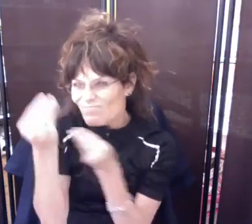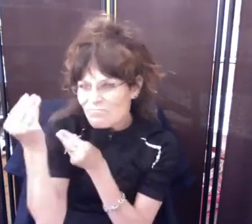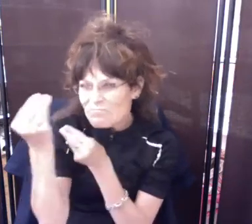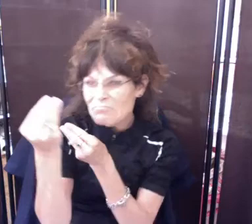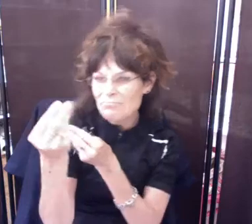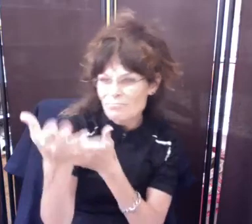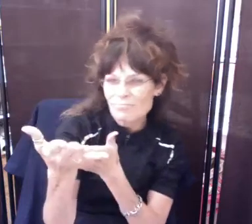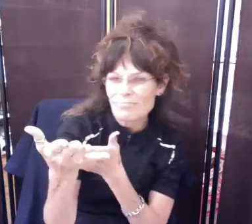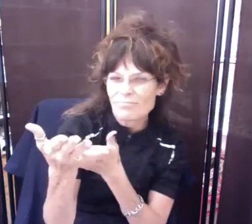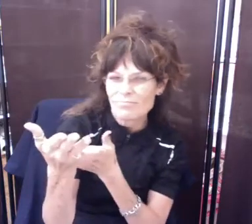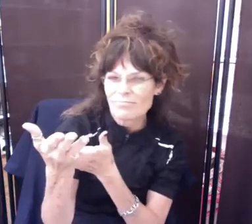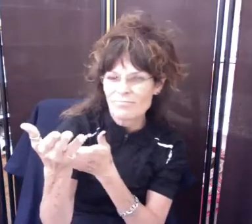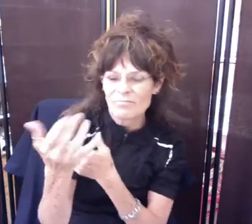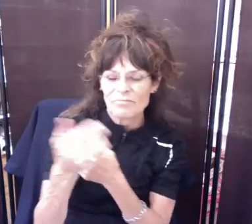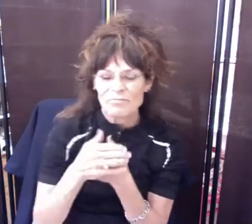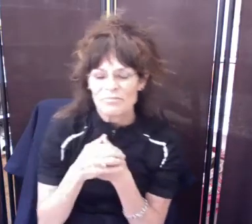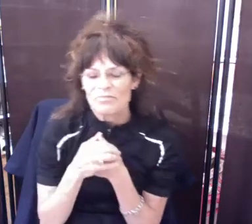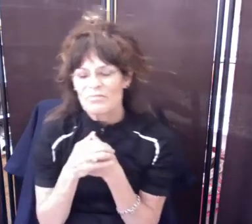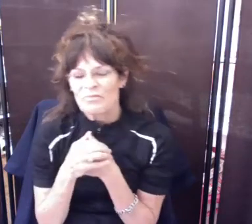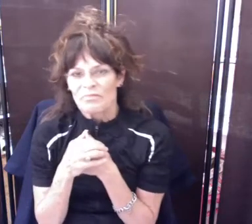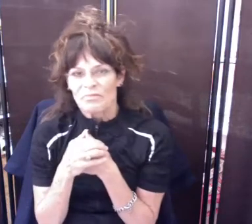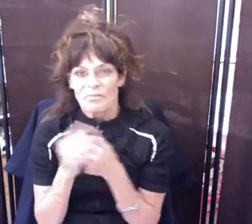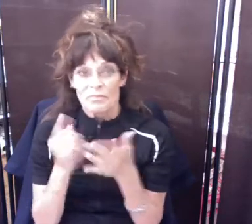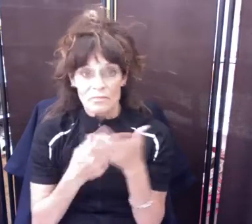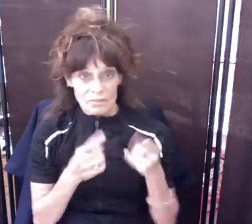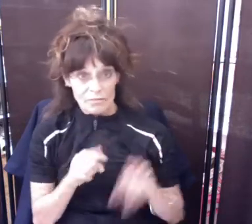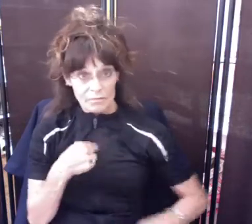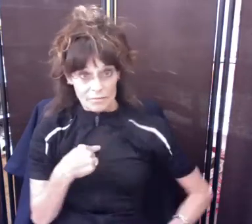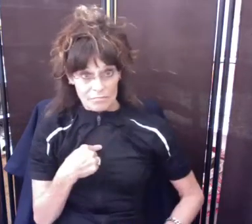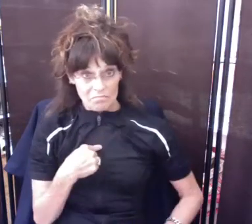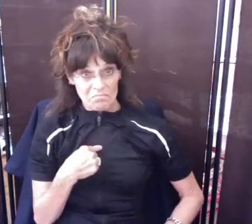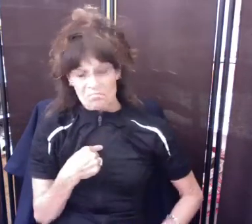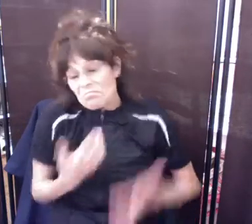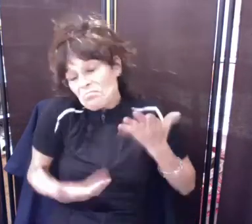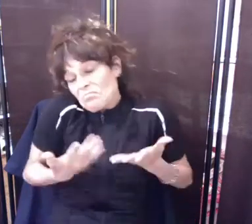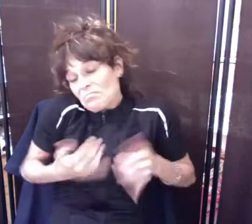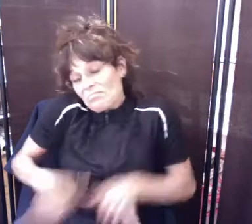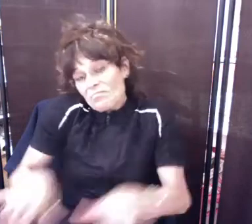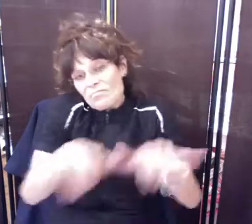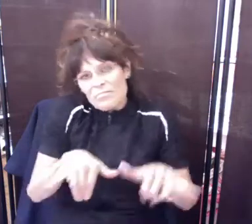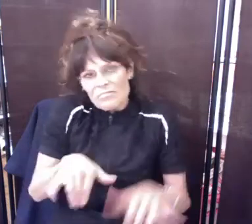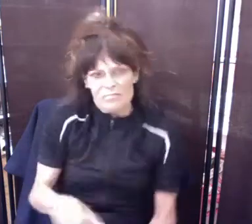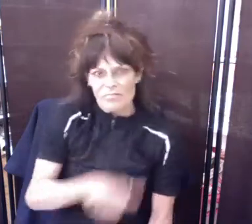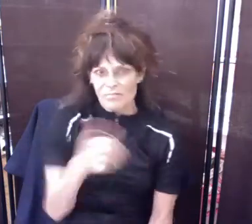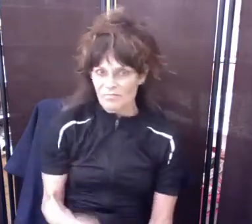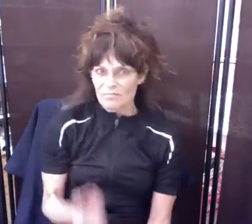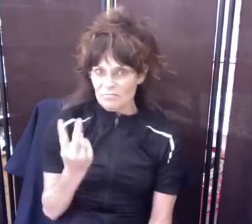what happened to me, because what happened to me probably happened to a lot of you. But what happened to the 2 guys I was drinking with? They drank